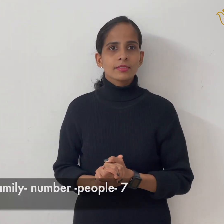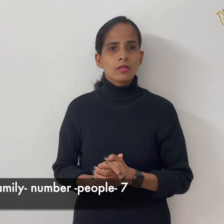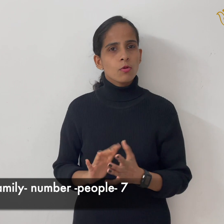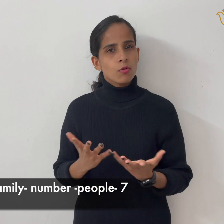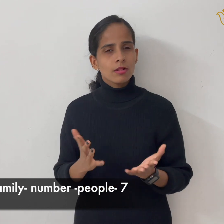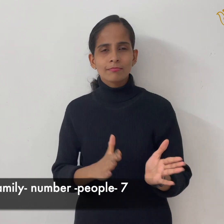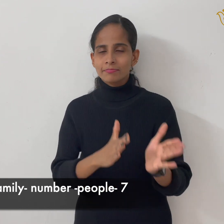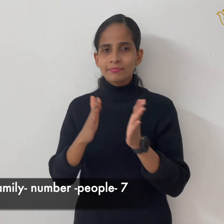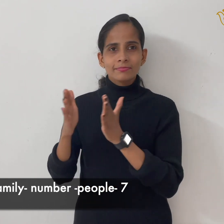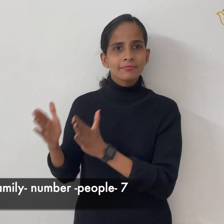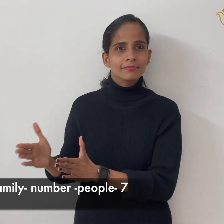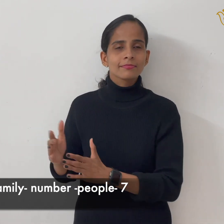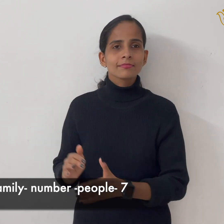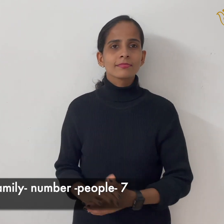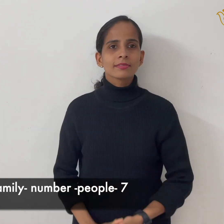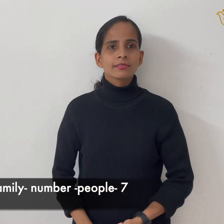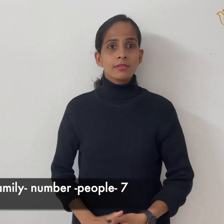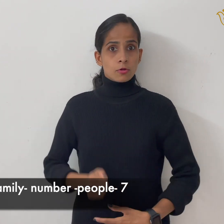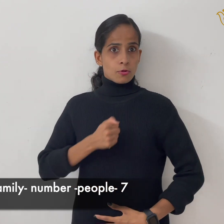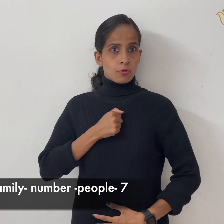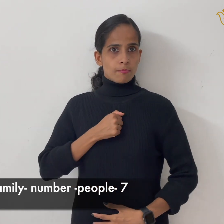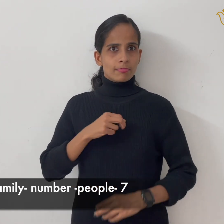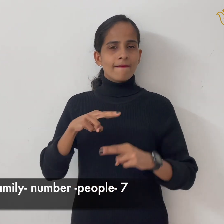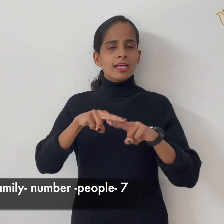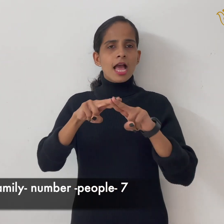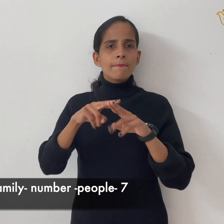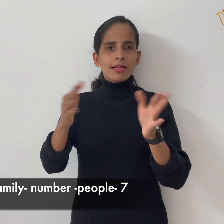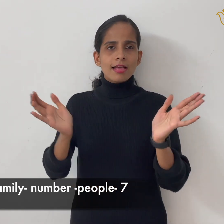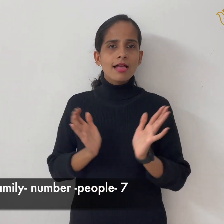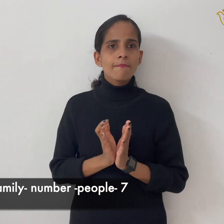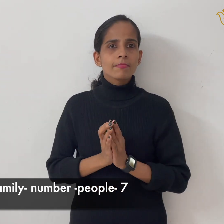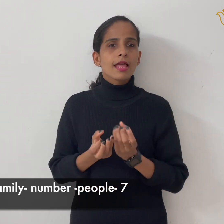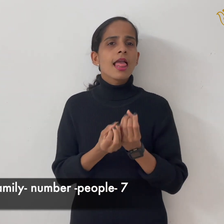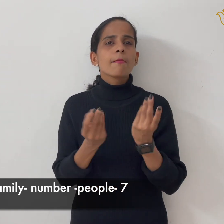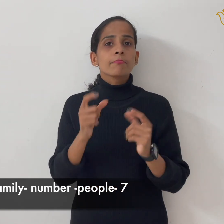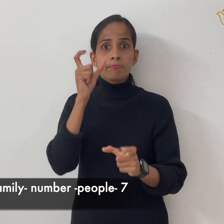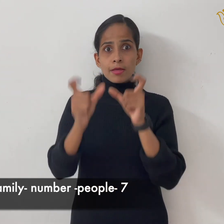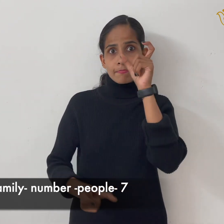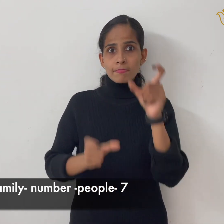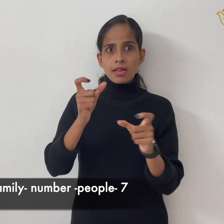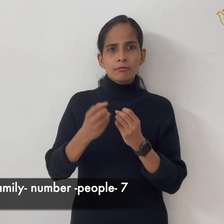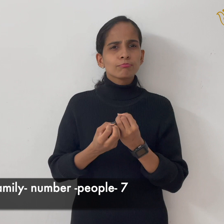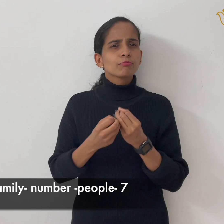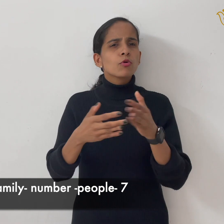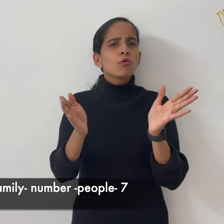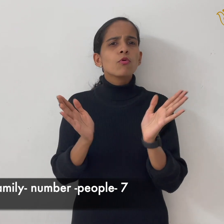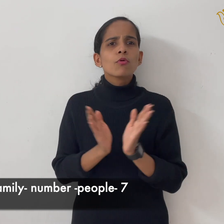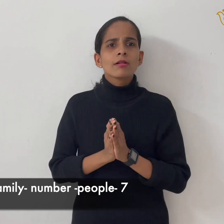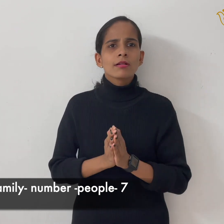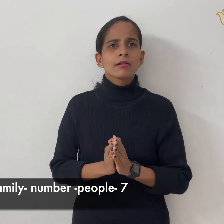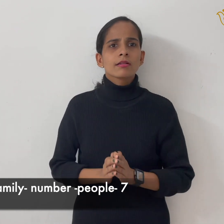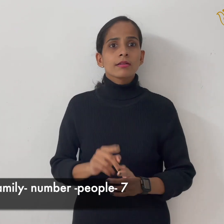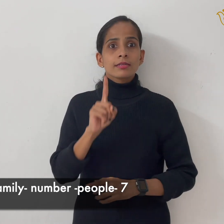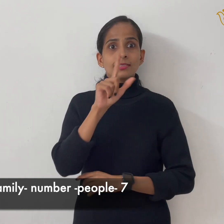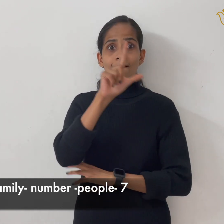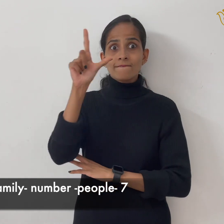Or it could be my family, number, people,